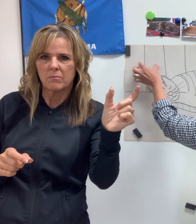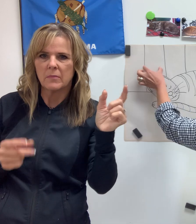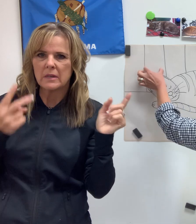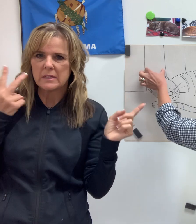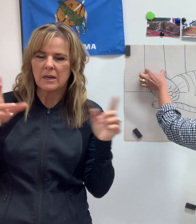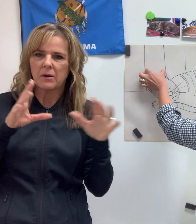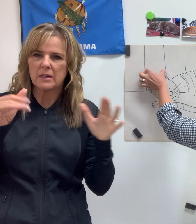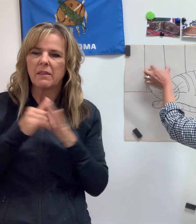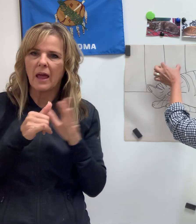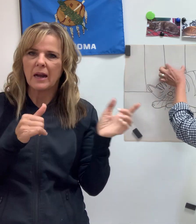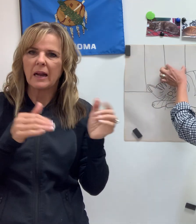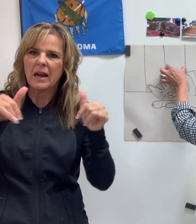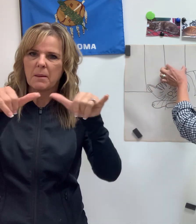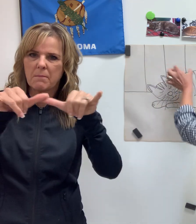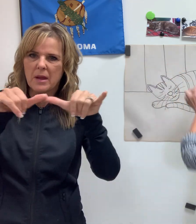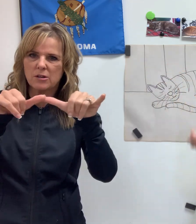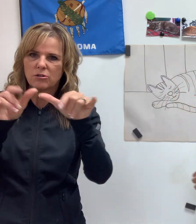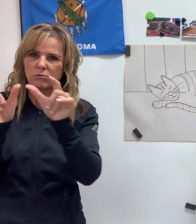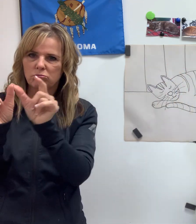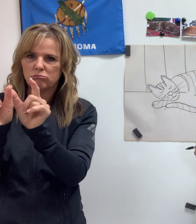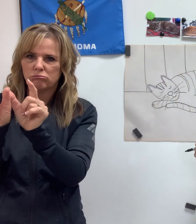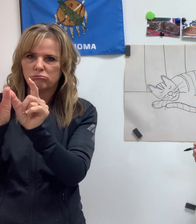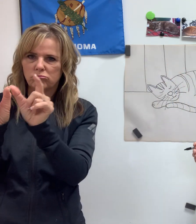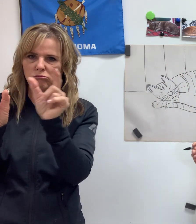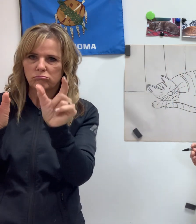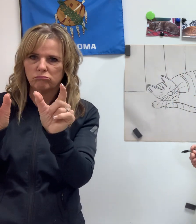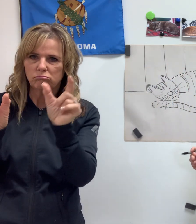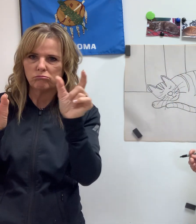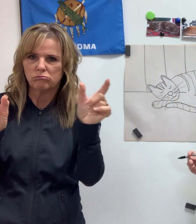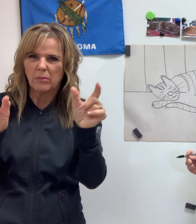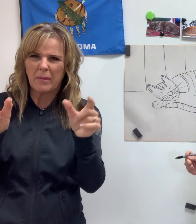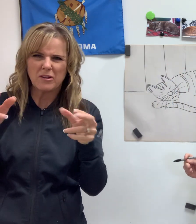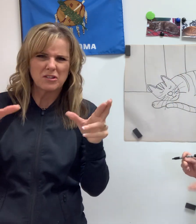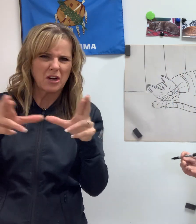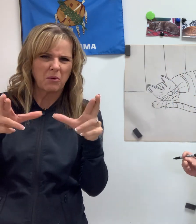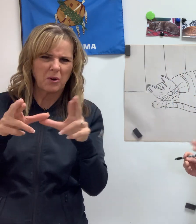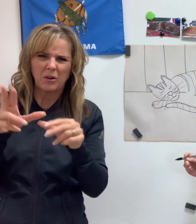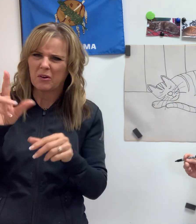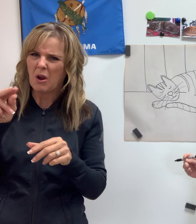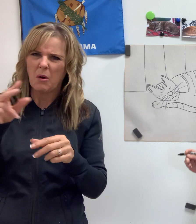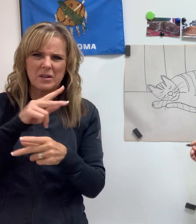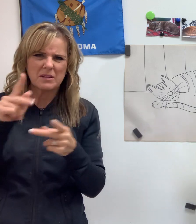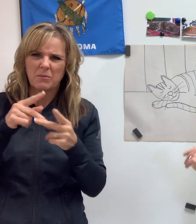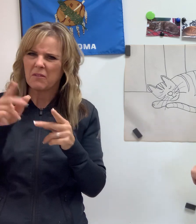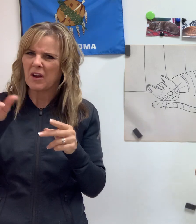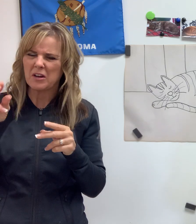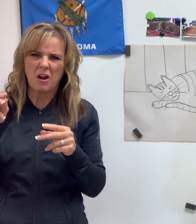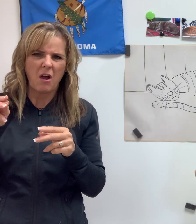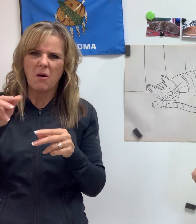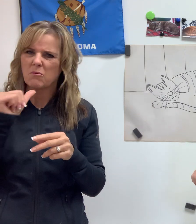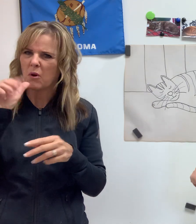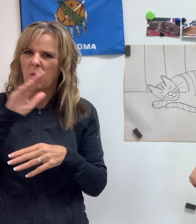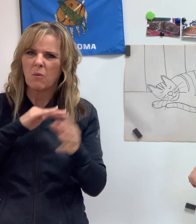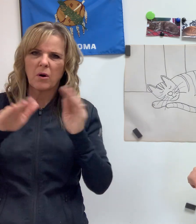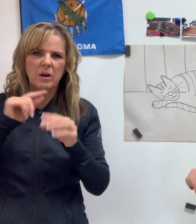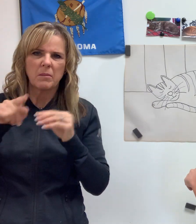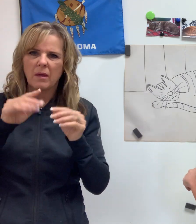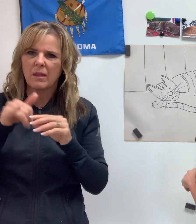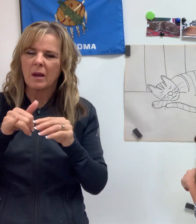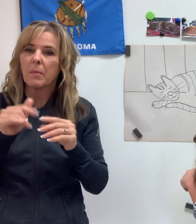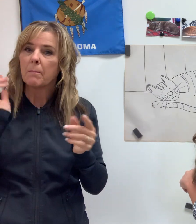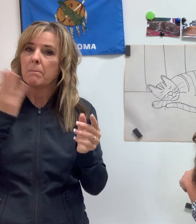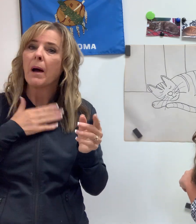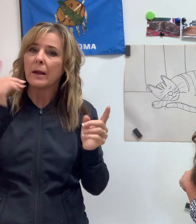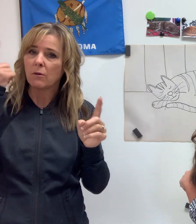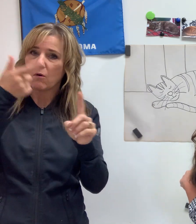did that? And I sort of measured with my fingers. Am I using a ruler? No. Is it perfect? No. Don't worry about that. But my